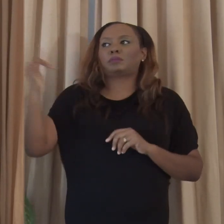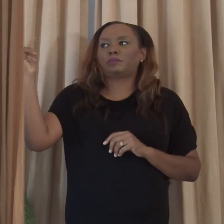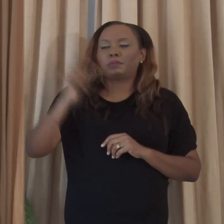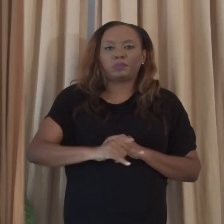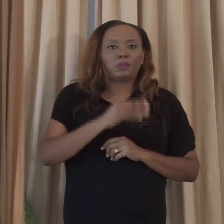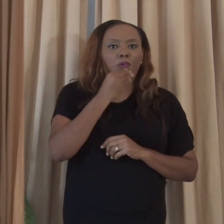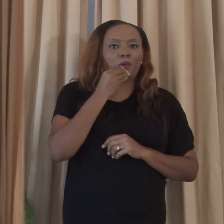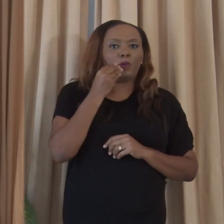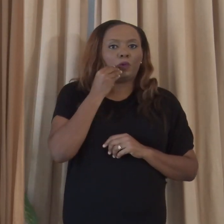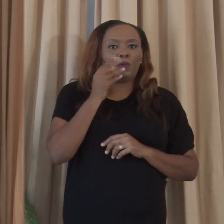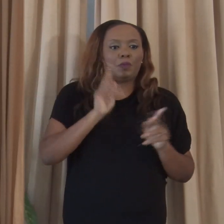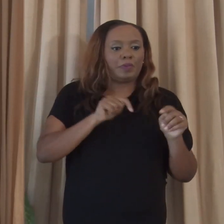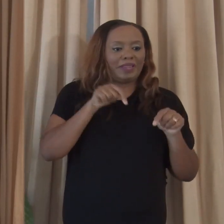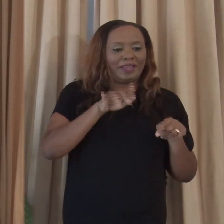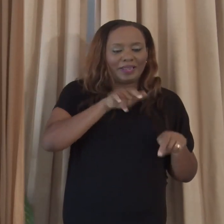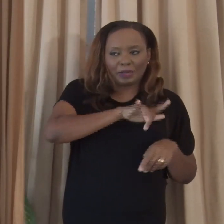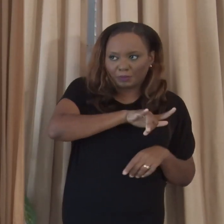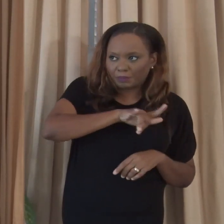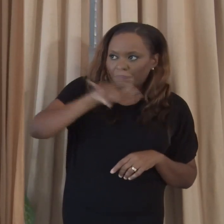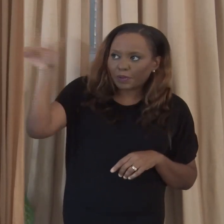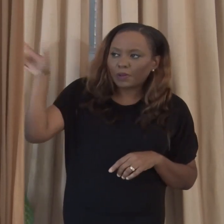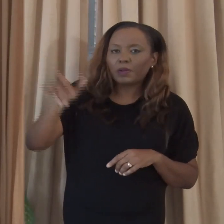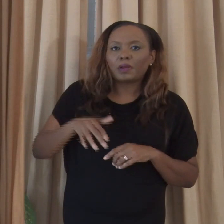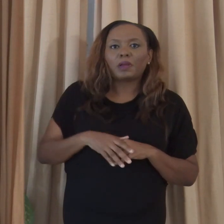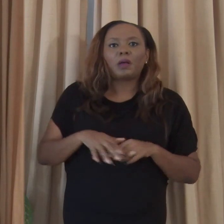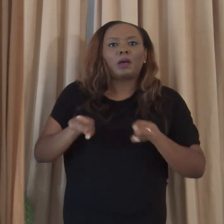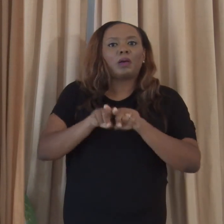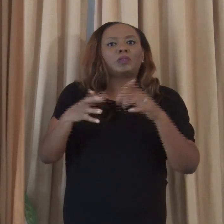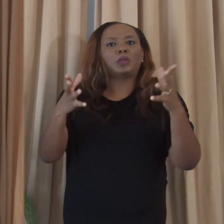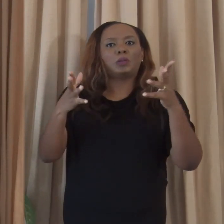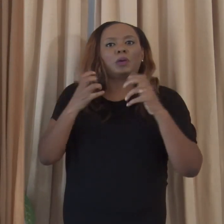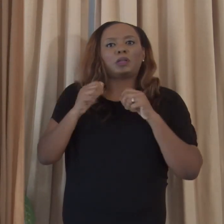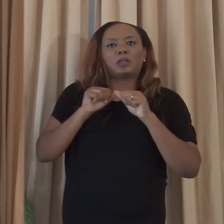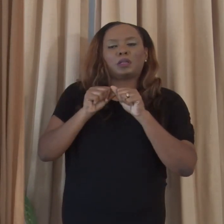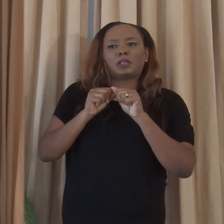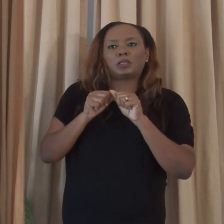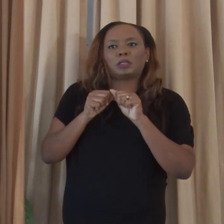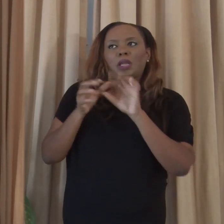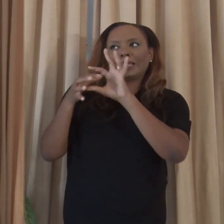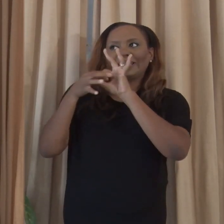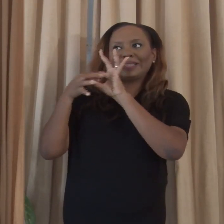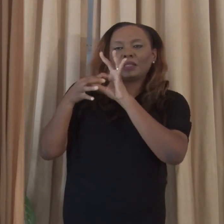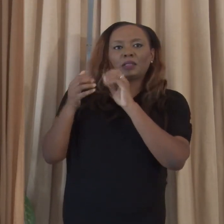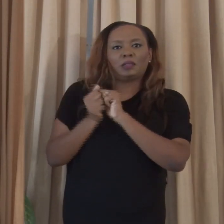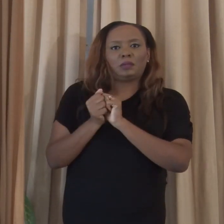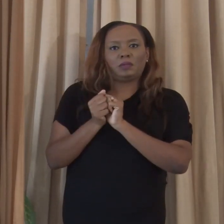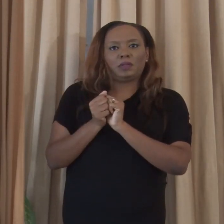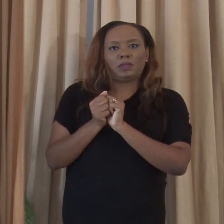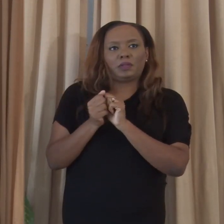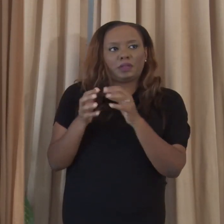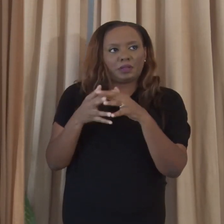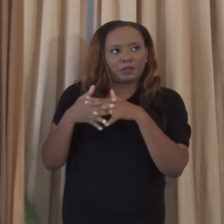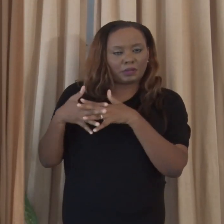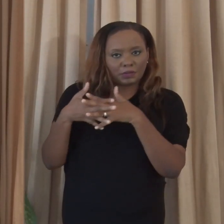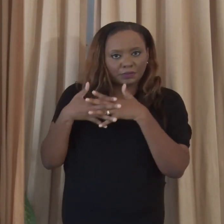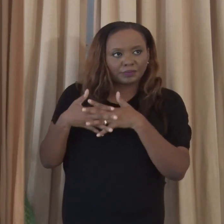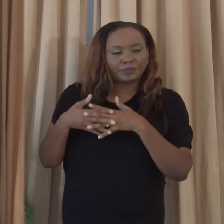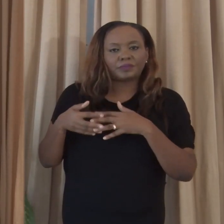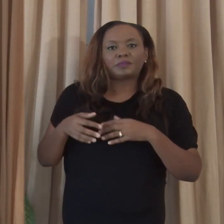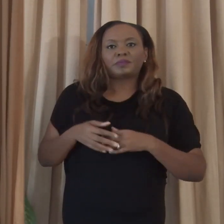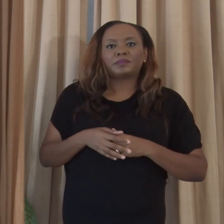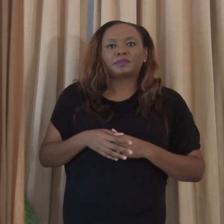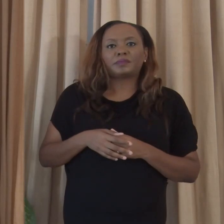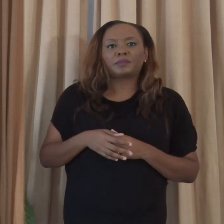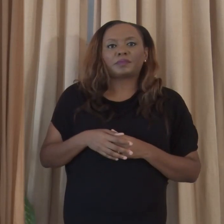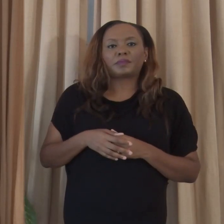and also for us to continue to have some connectivity with the United States of America. again, for a number of reasons, including the fact that